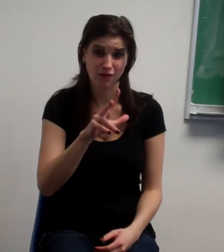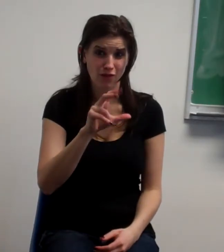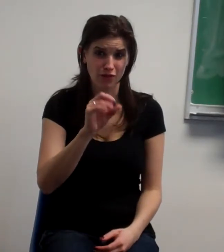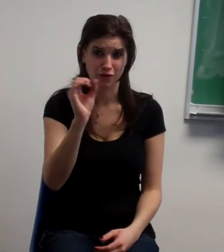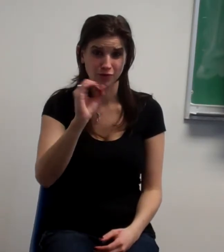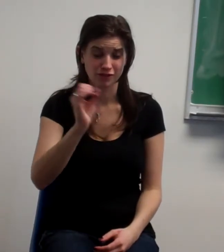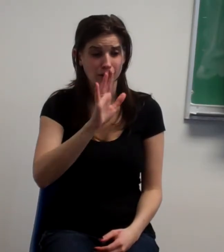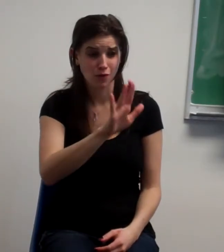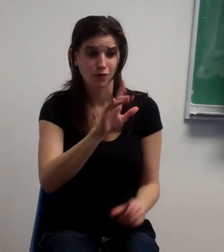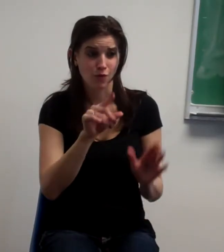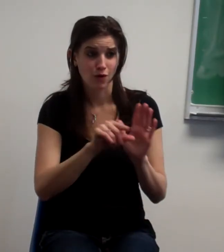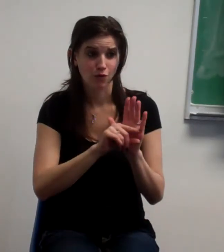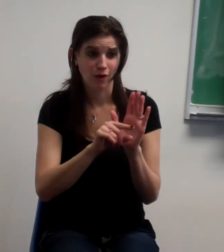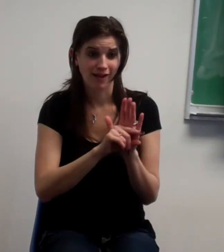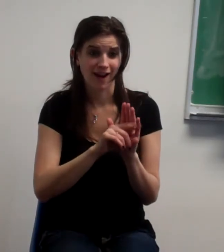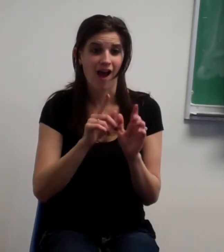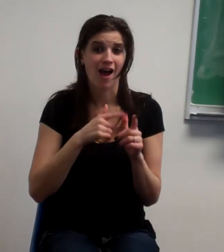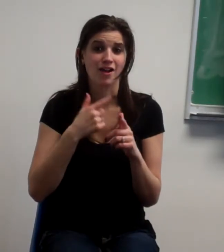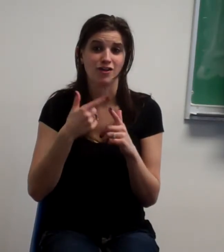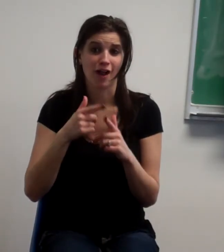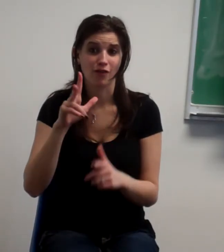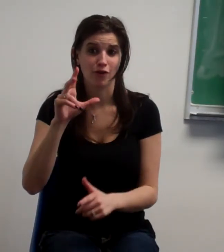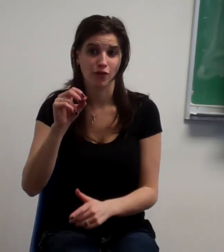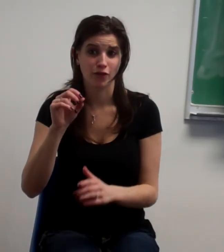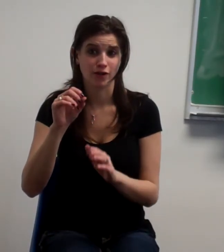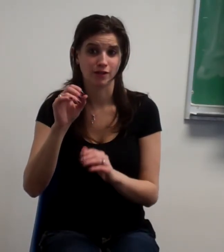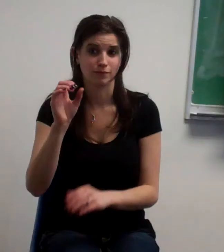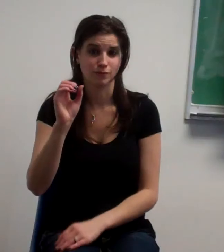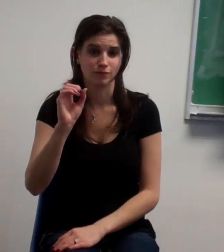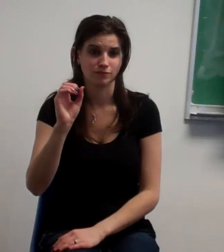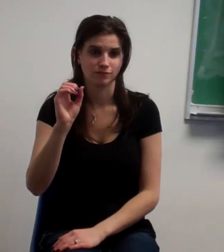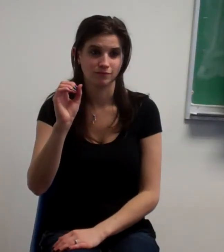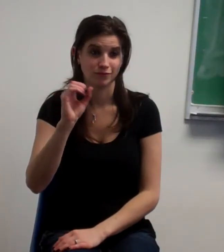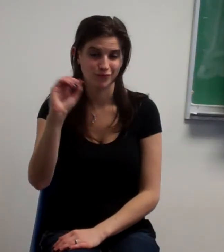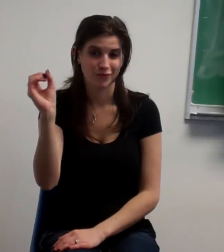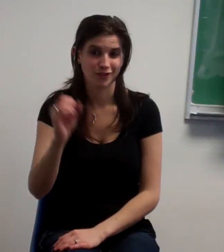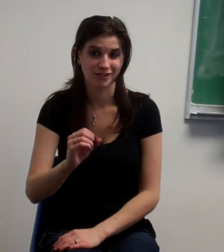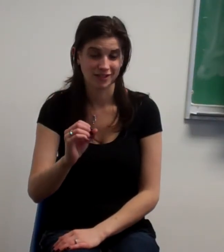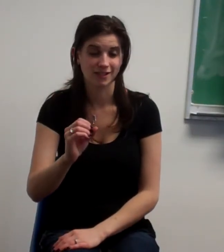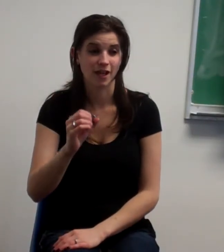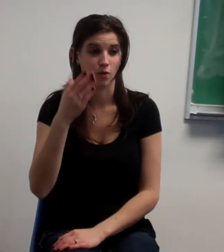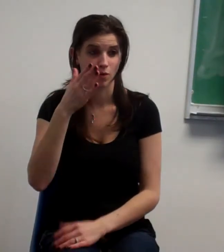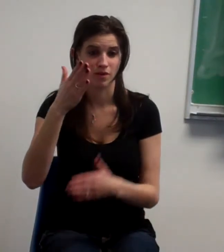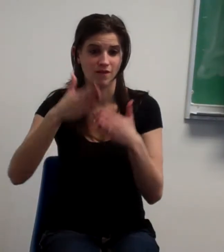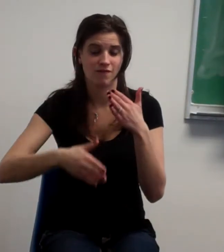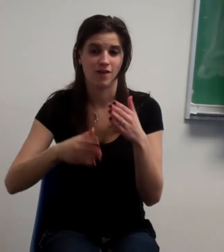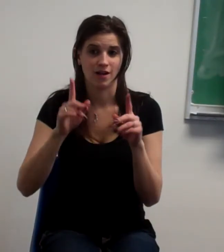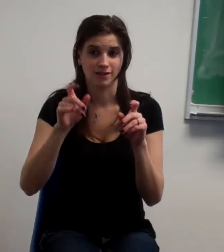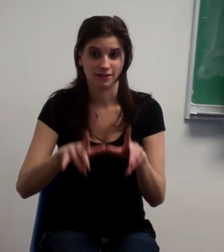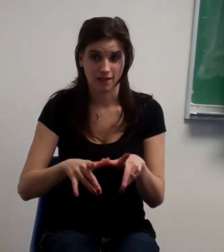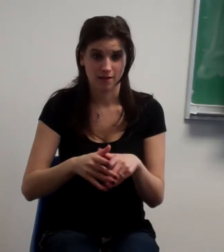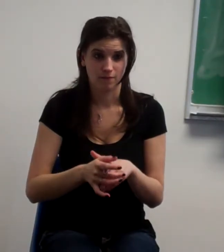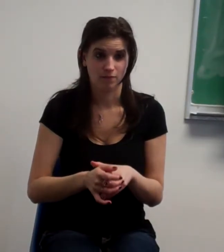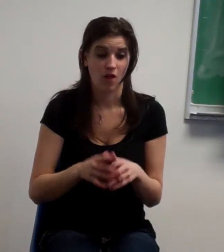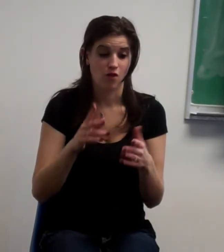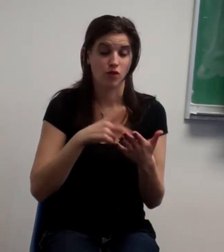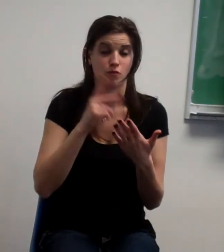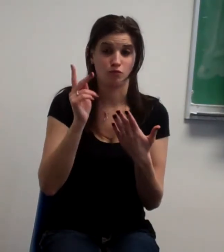Another 30% is going to be that final exam that's coming up. That project is 20%. Class participation is